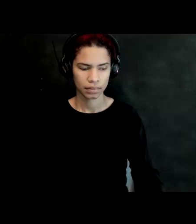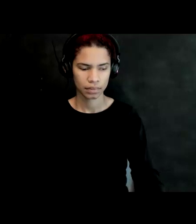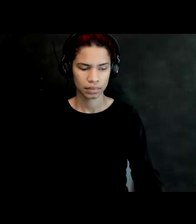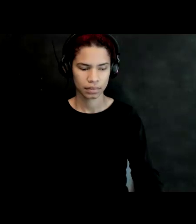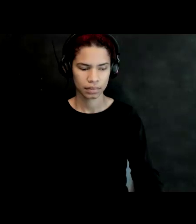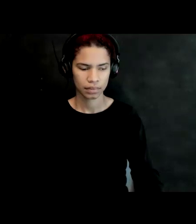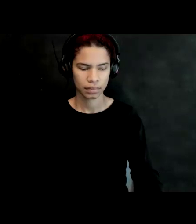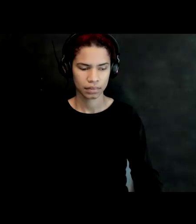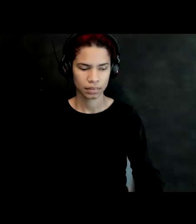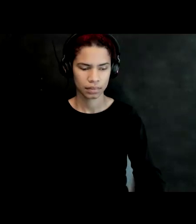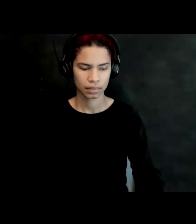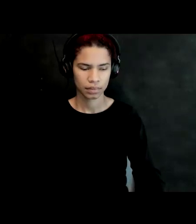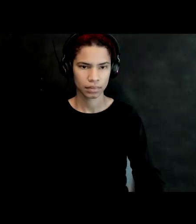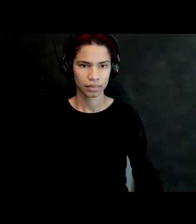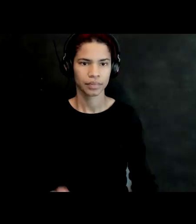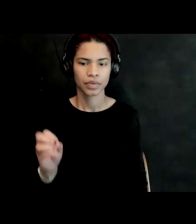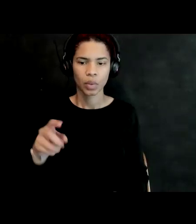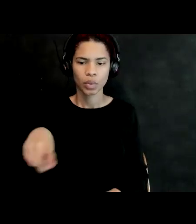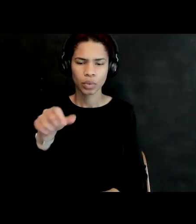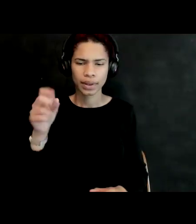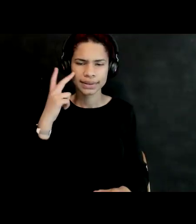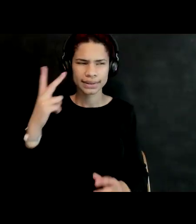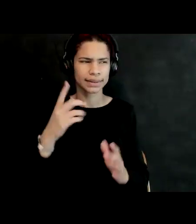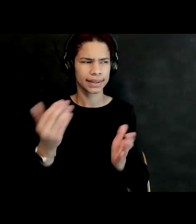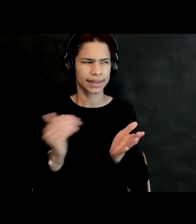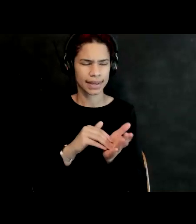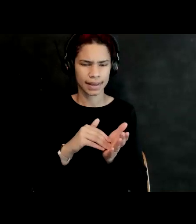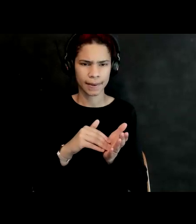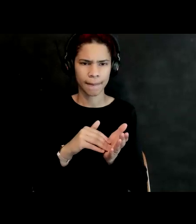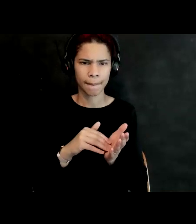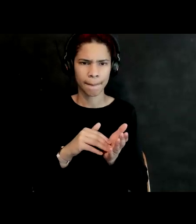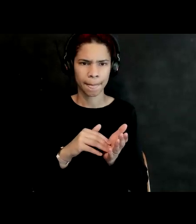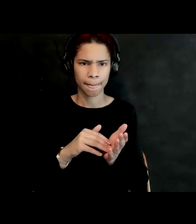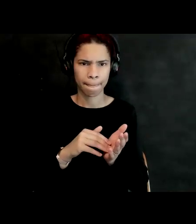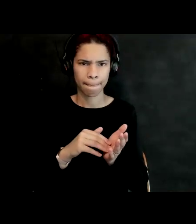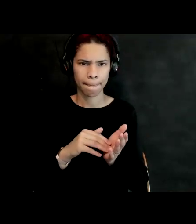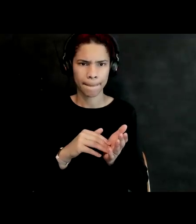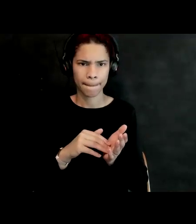so you can see again what we have.